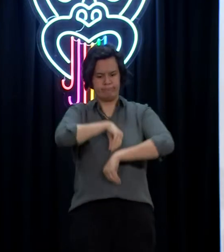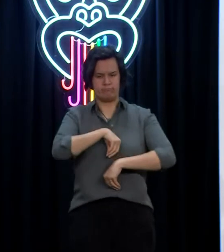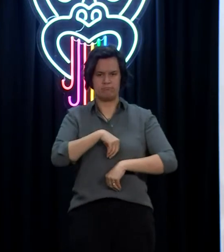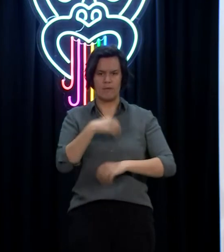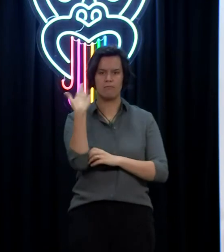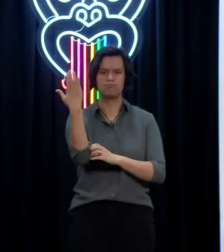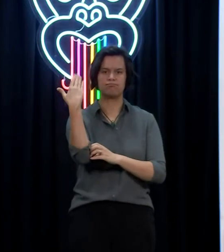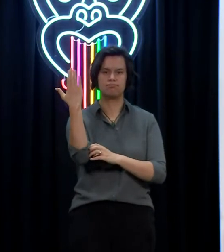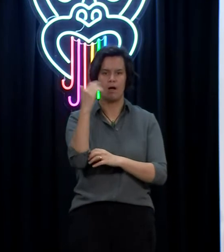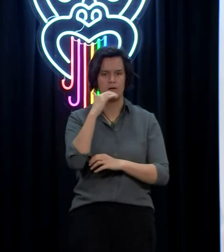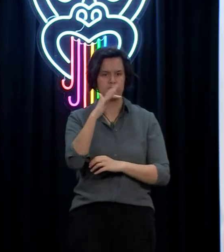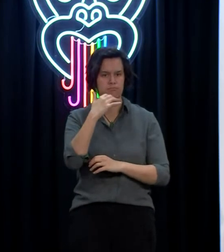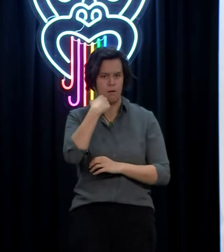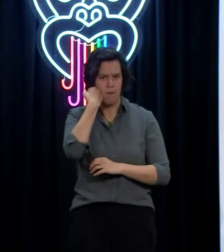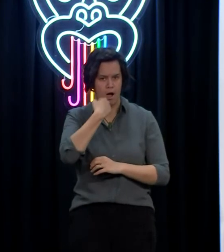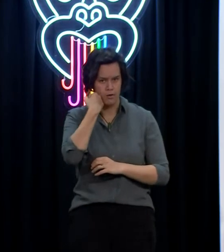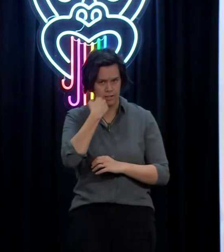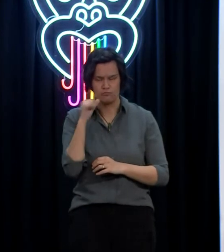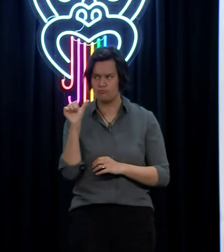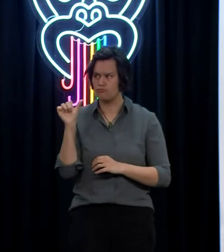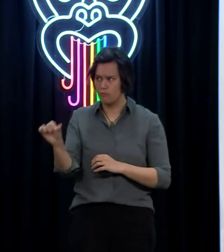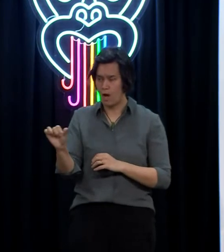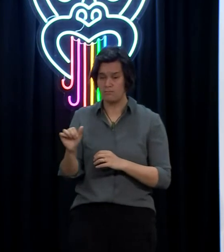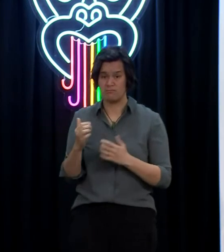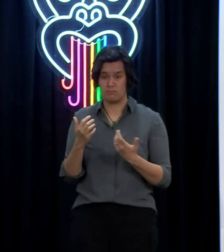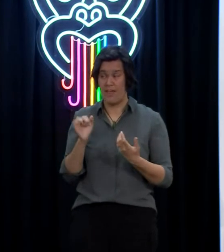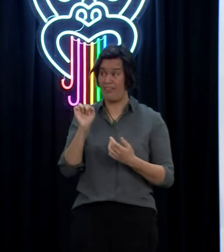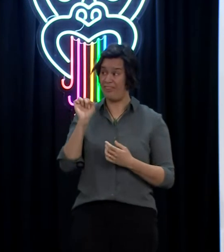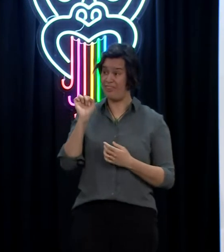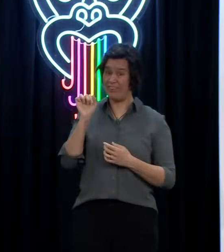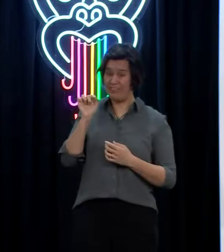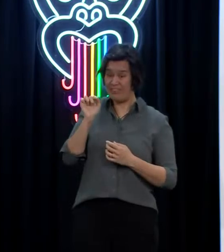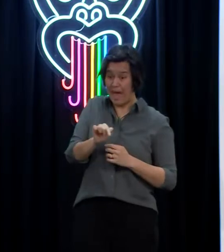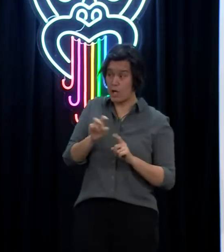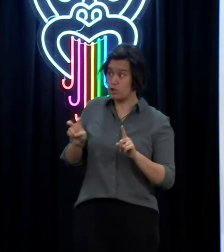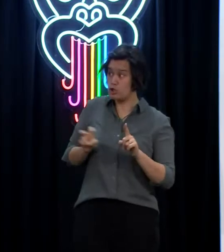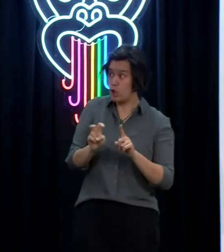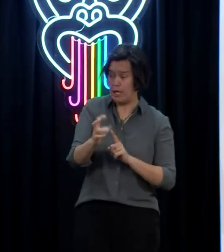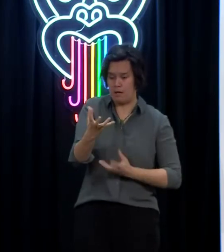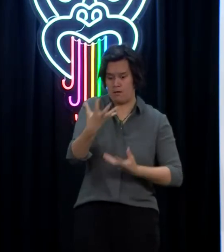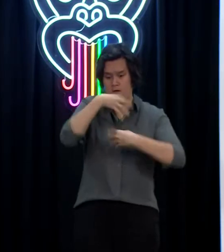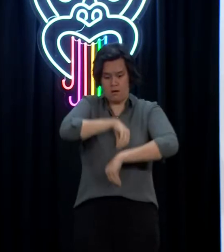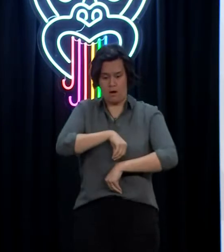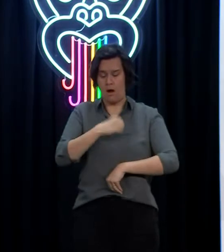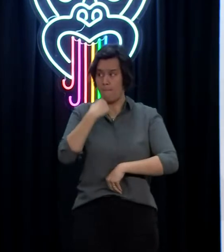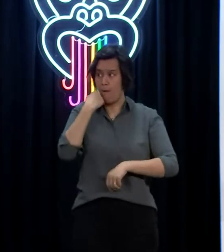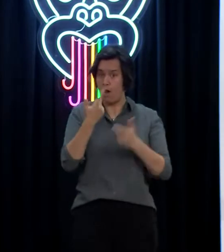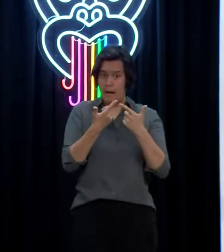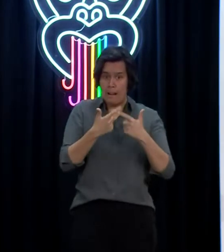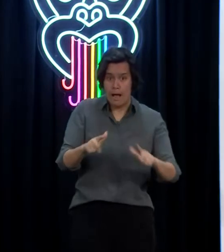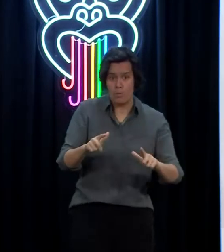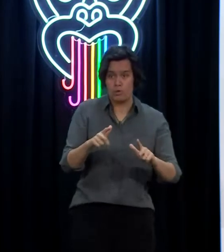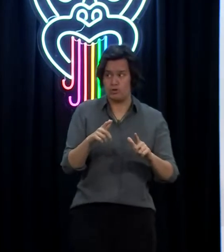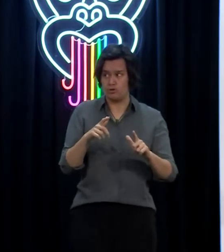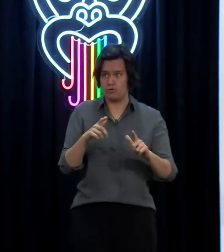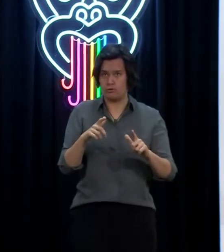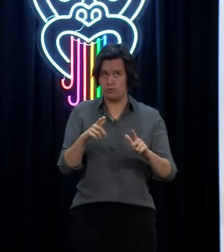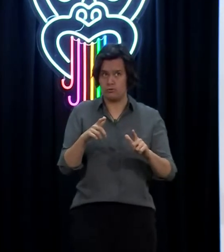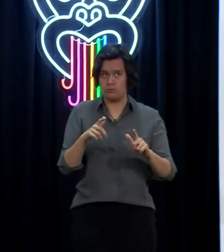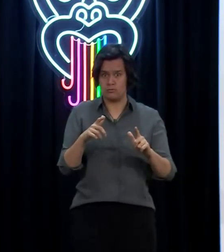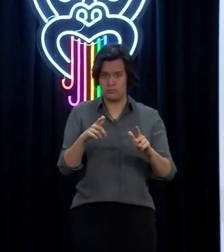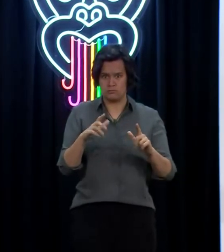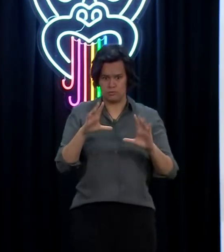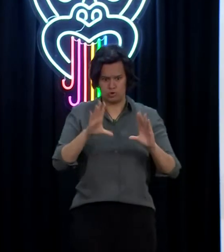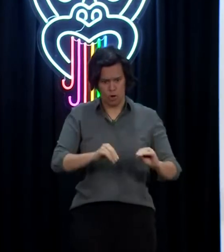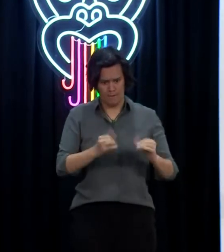anyway, speech up there. I'm just wondering whether that journey has continued for you since then, or was that something you were concentrating on over summer